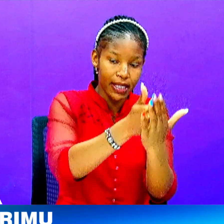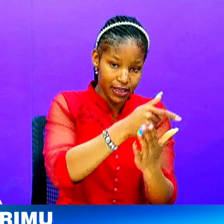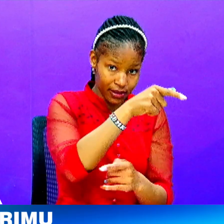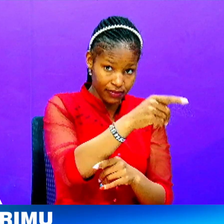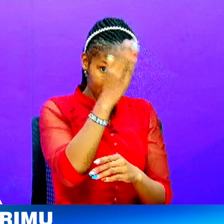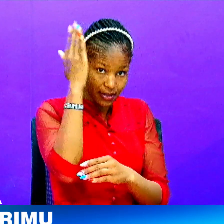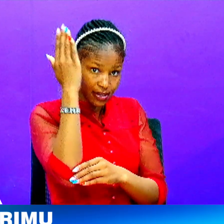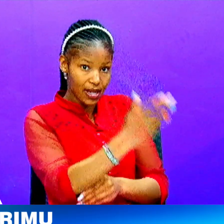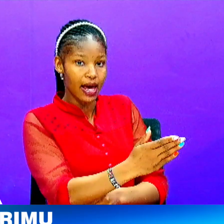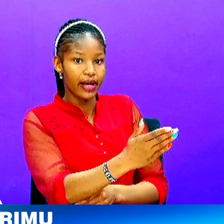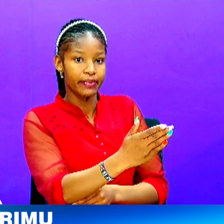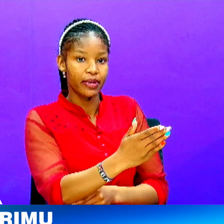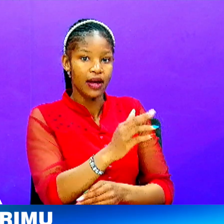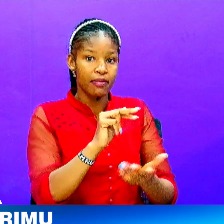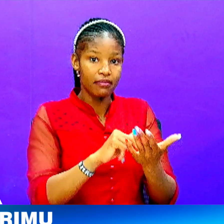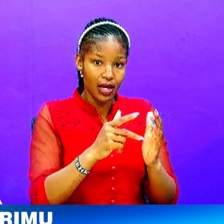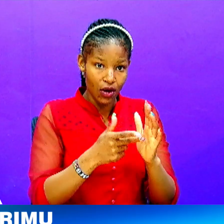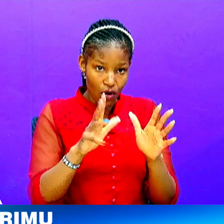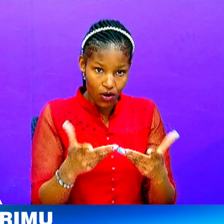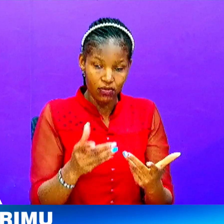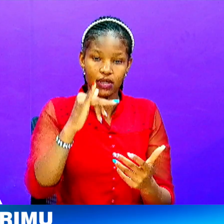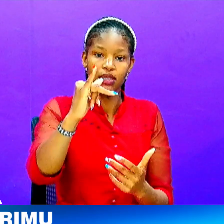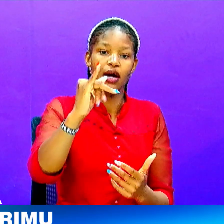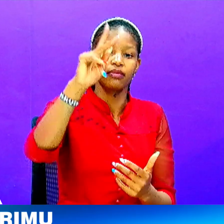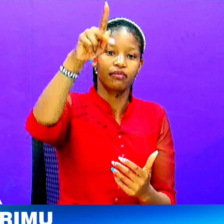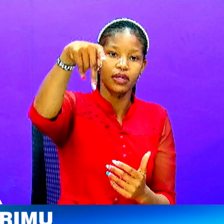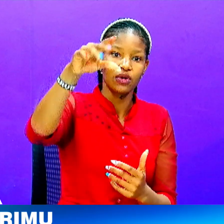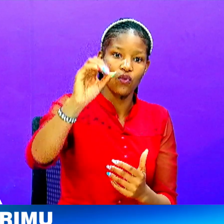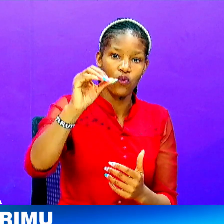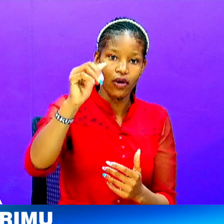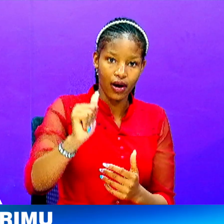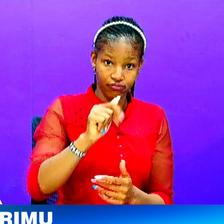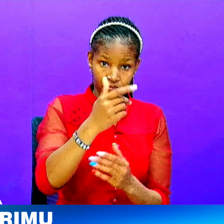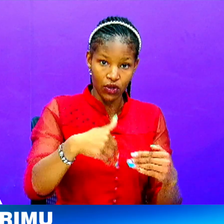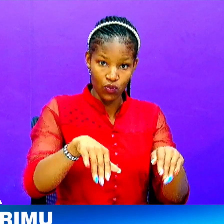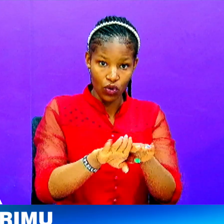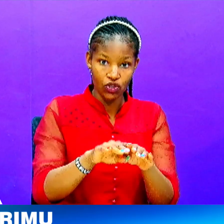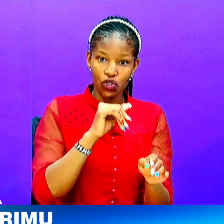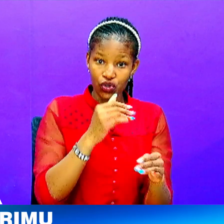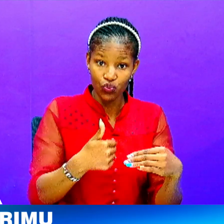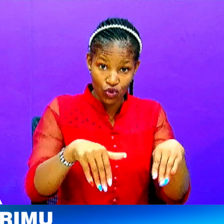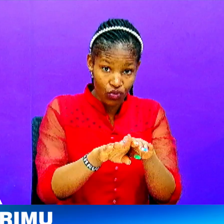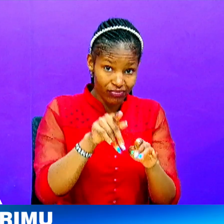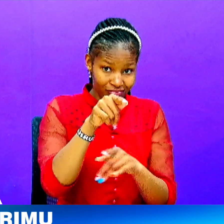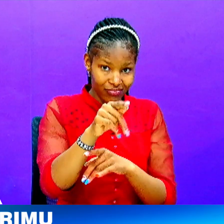On to our other news. The Court of Appeal has directed the Independent Policing Oversight